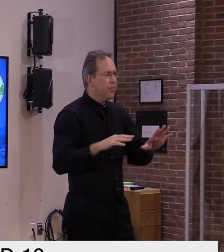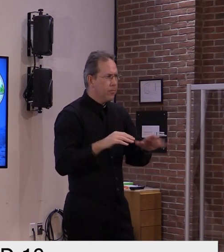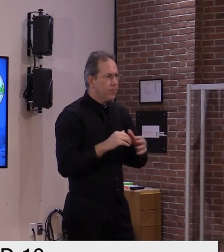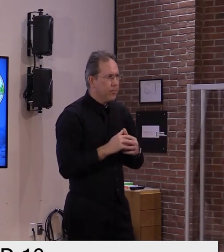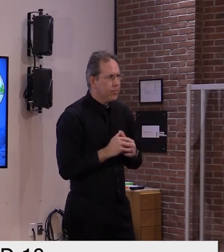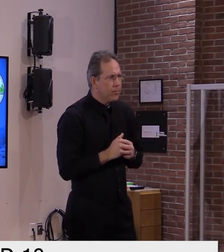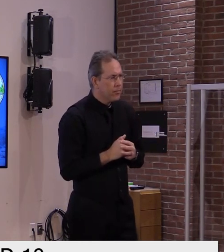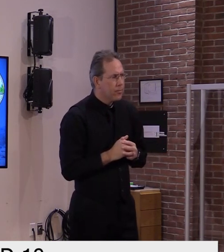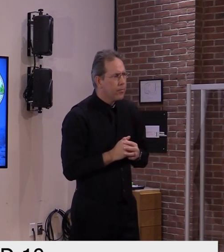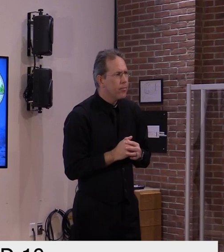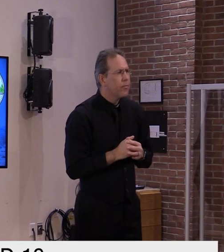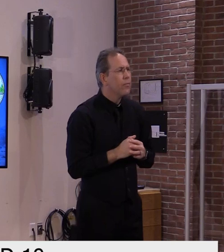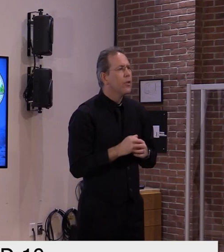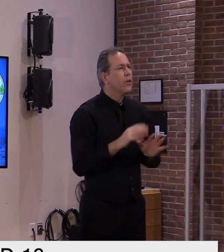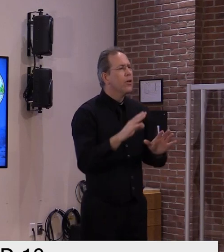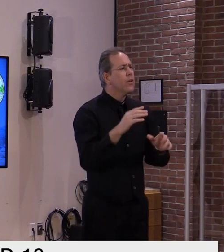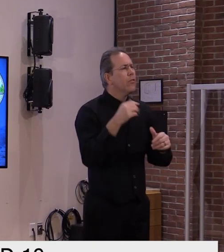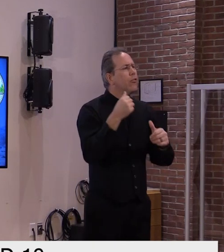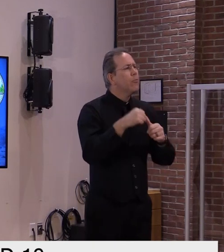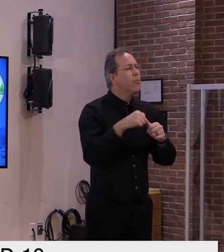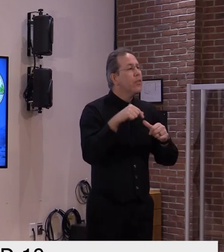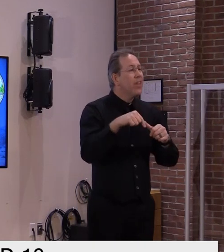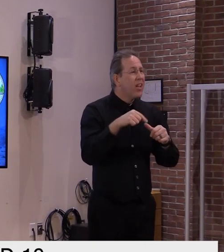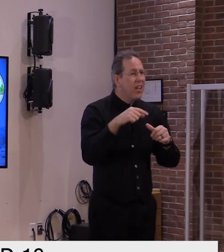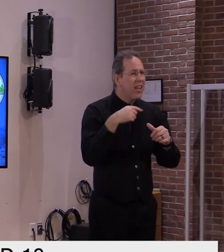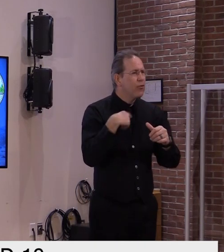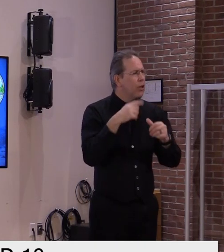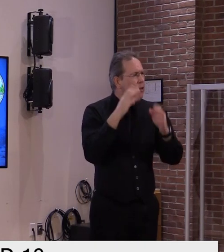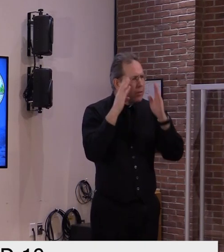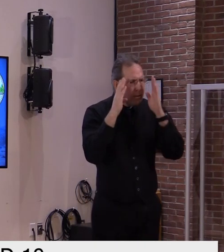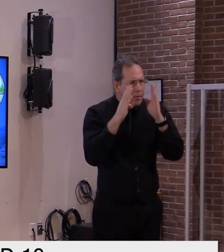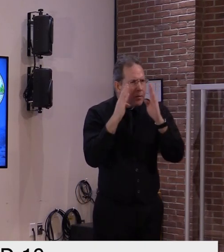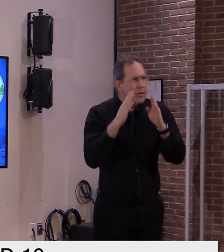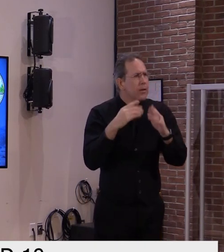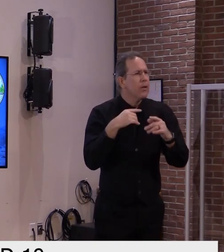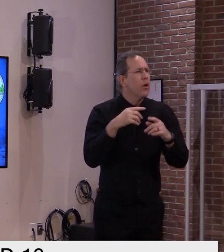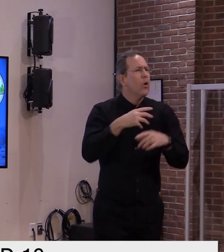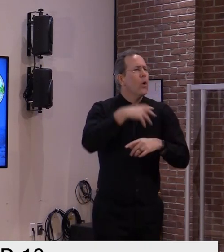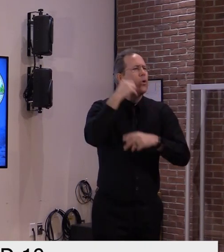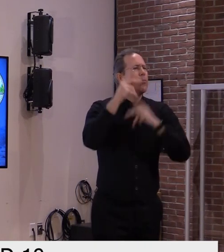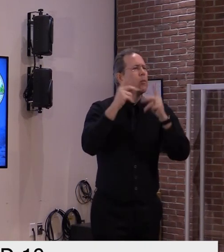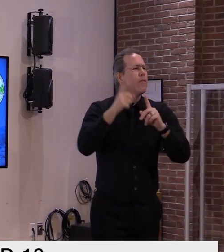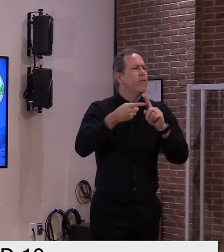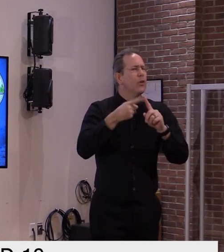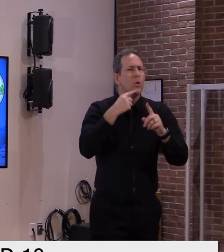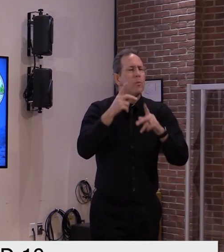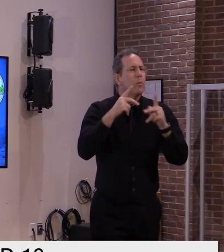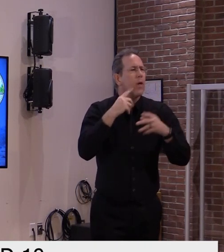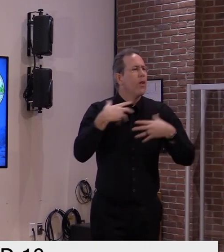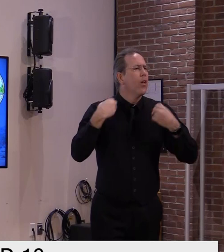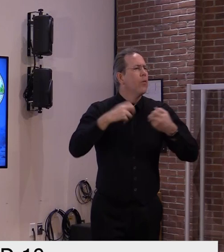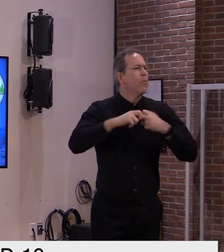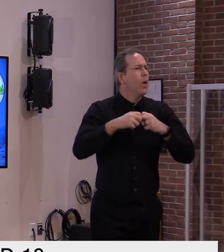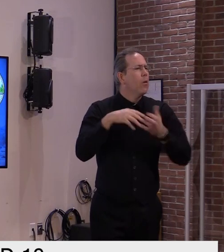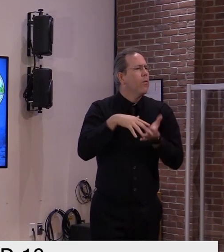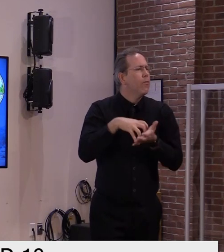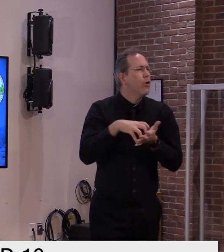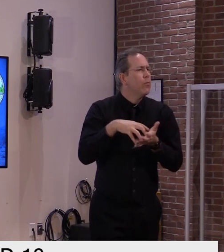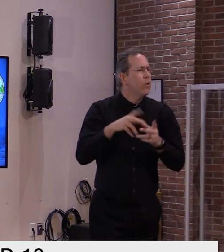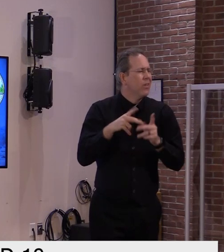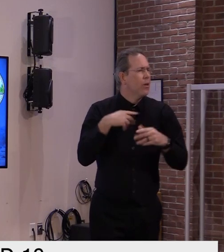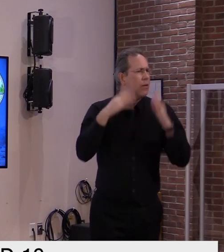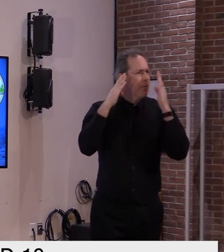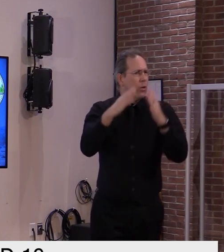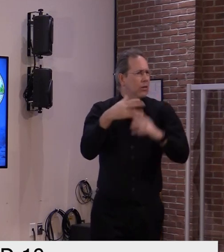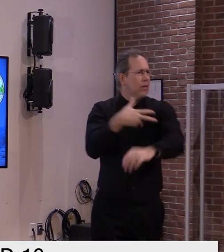have more details to share later this week on these and on how Vermonters can register for